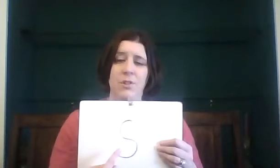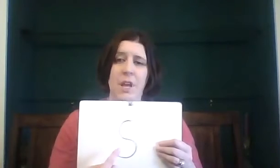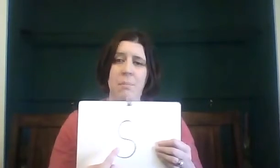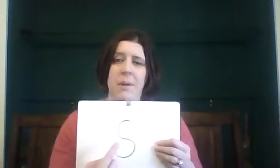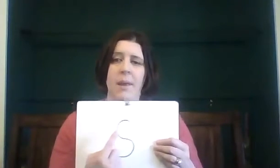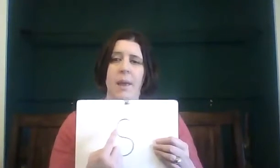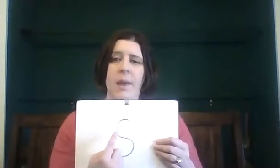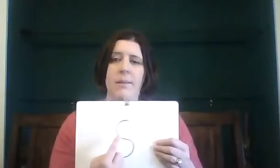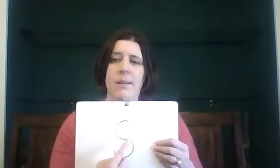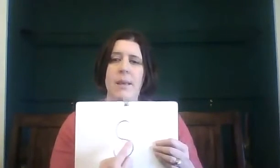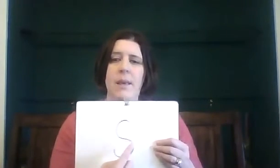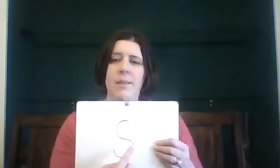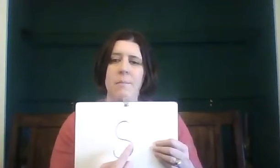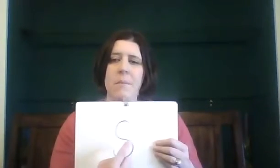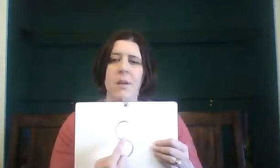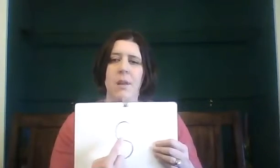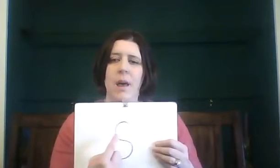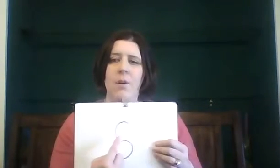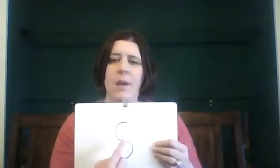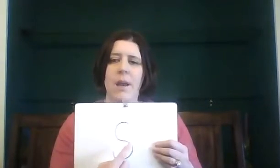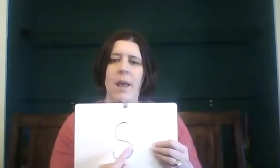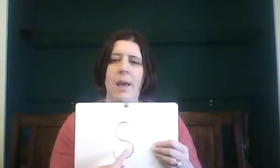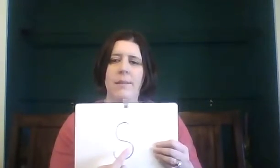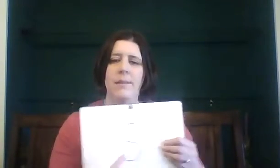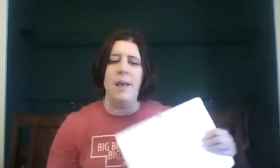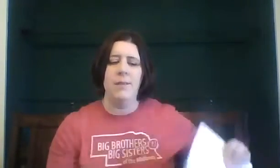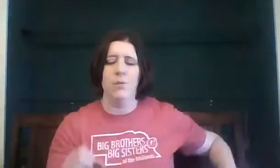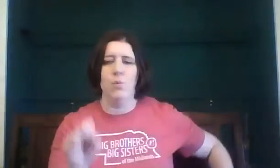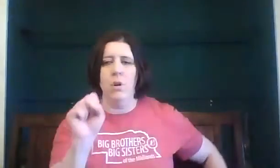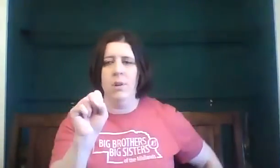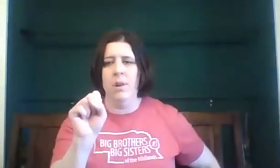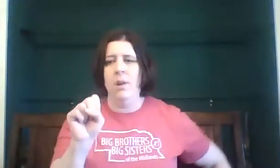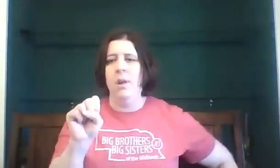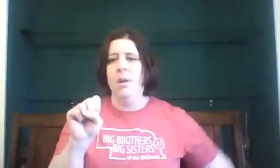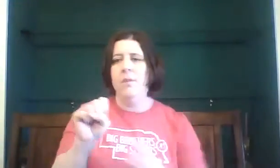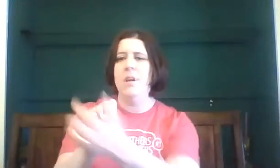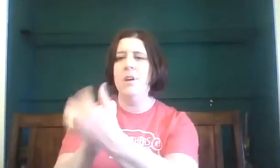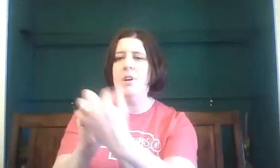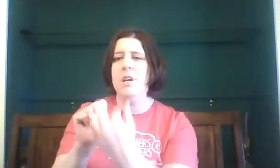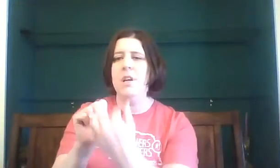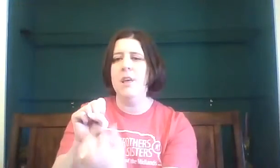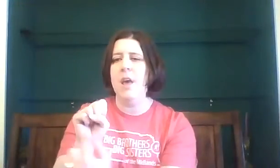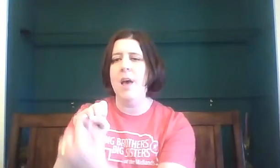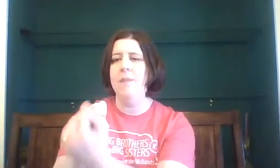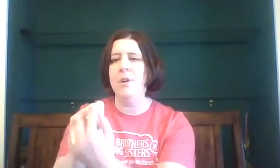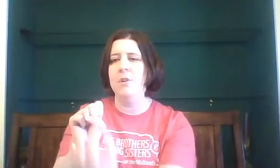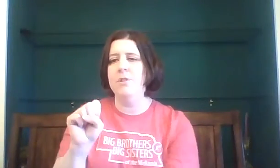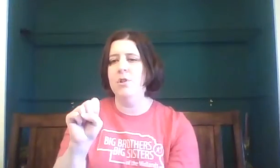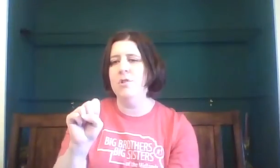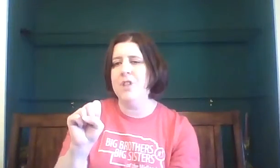shape, and see in the middle how it kind of has that swirl. Well, here you're going to have your circle